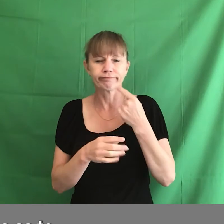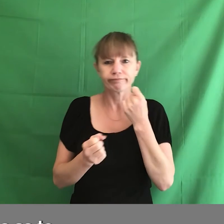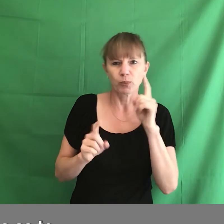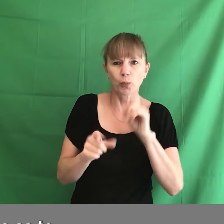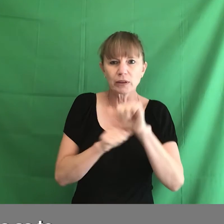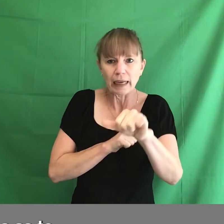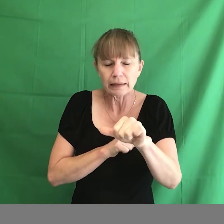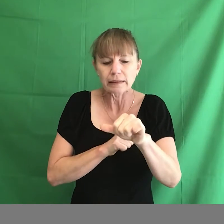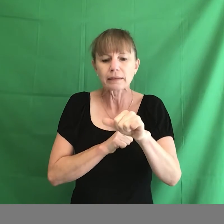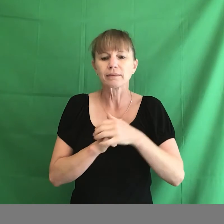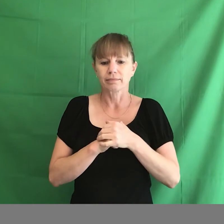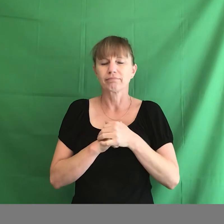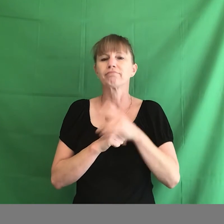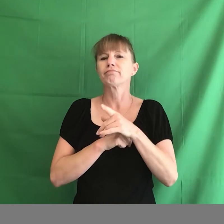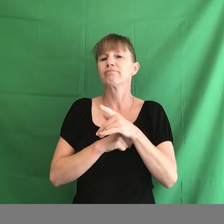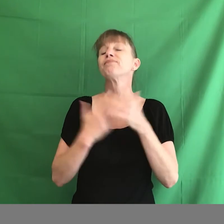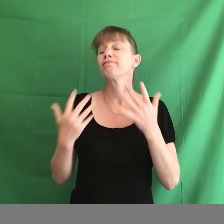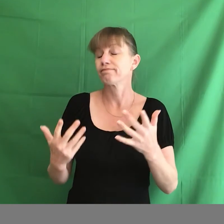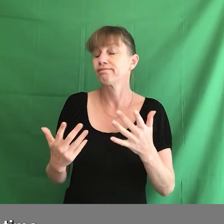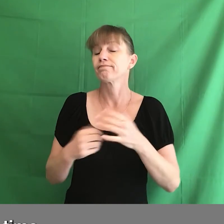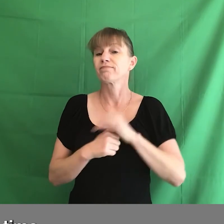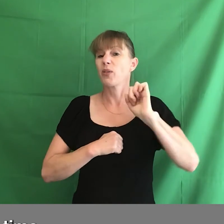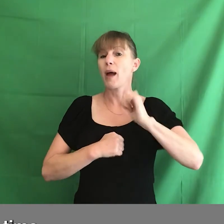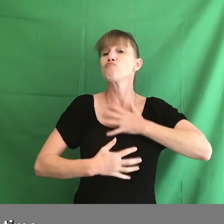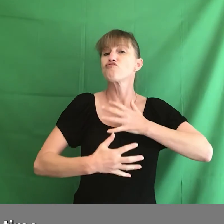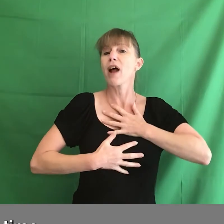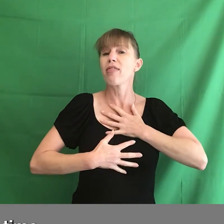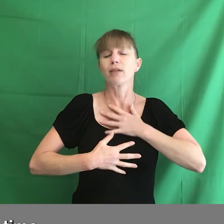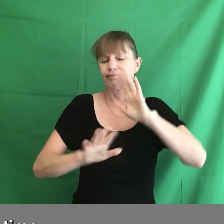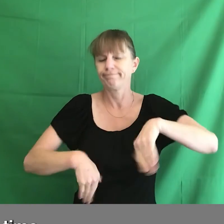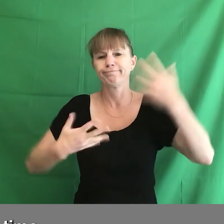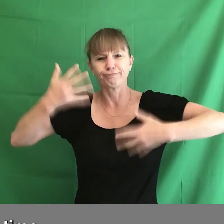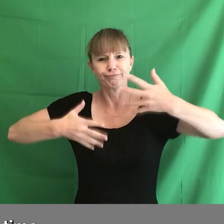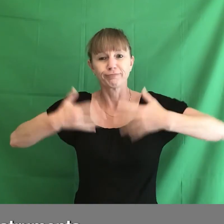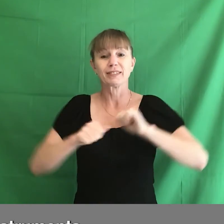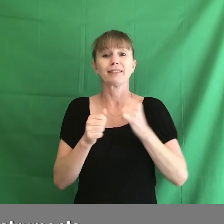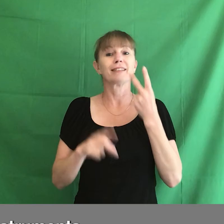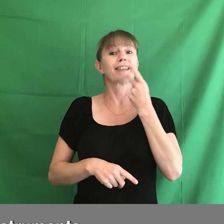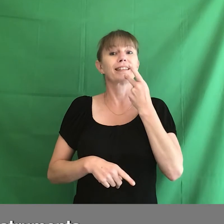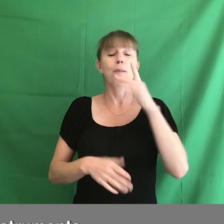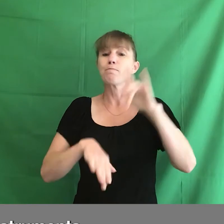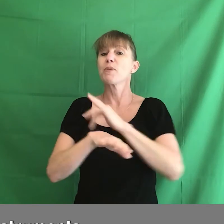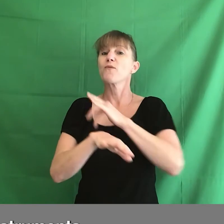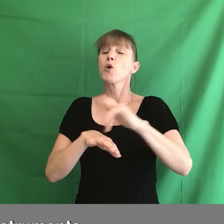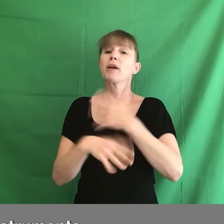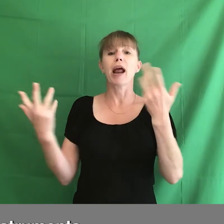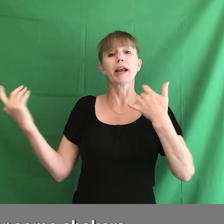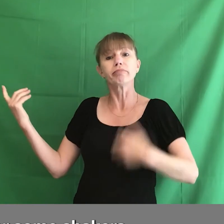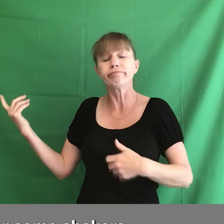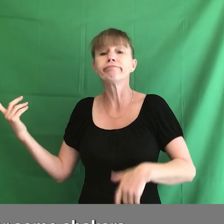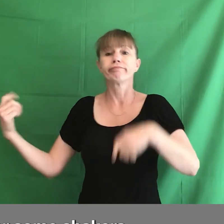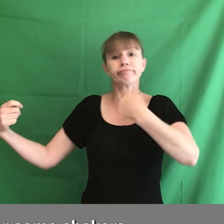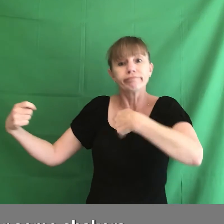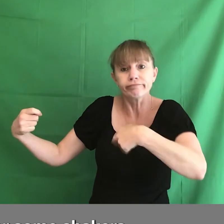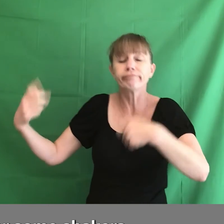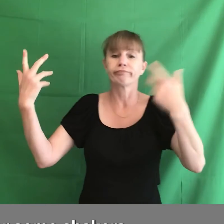what's coming up next, remind you where to take some breaths. And the second time we're going to have a performance, so you can get any instruments that you'd like to play. If you've got